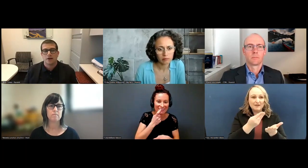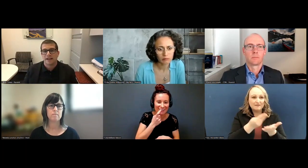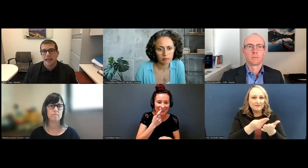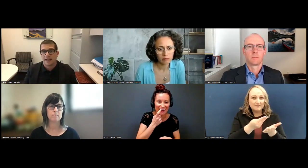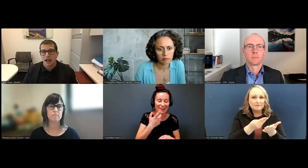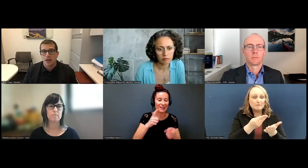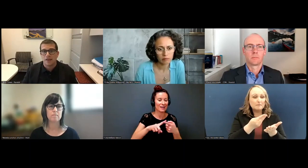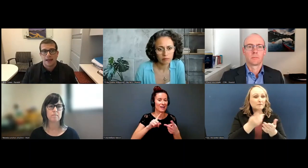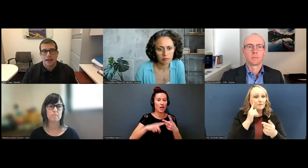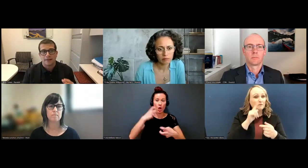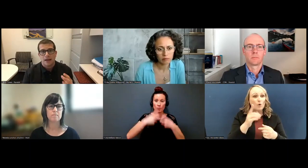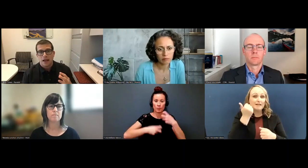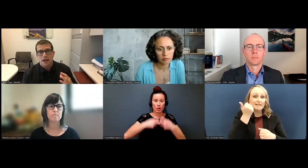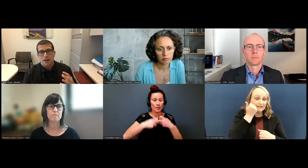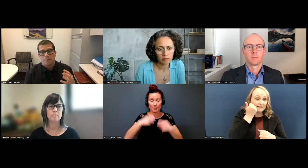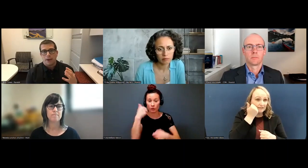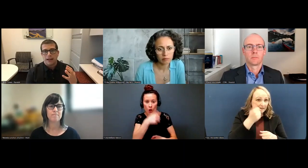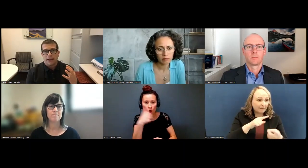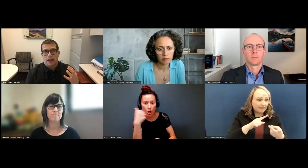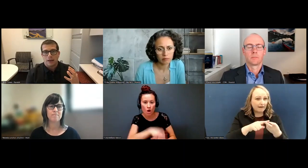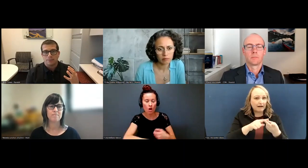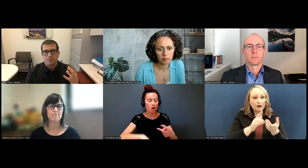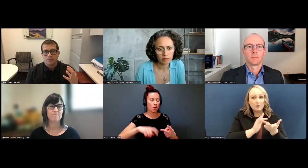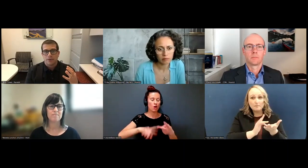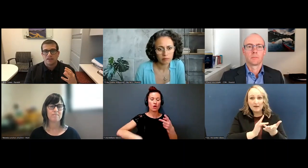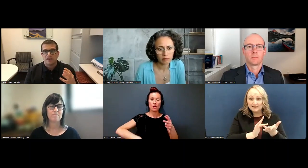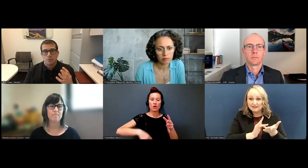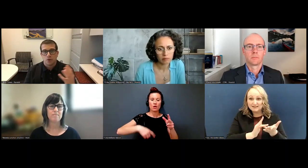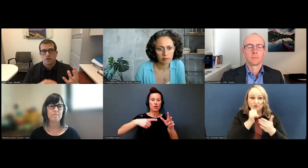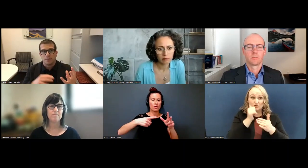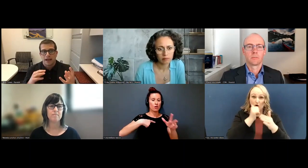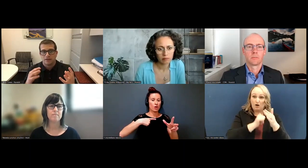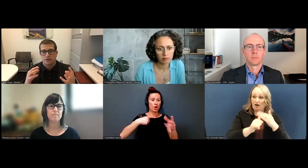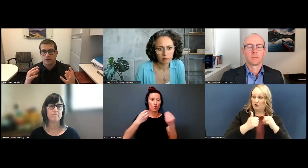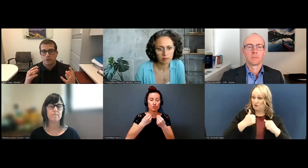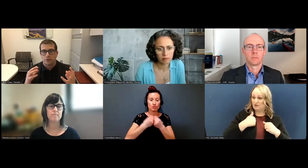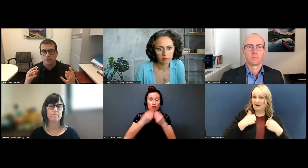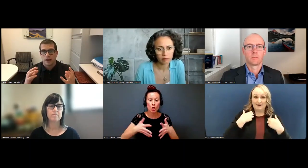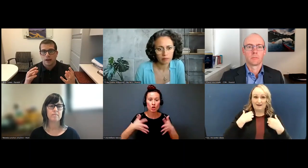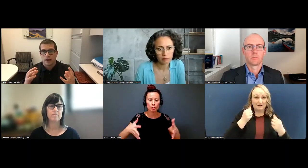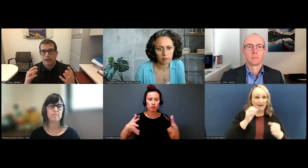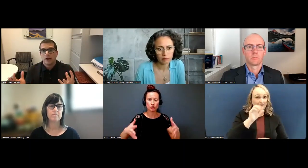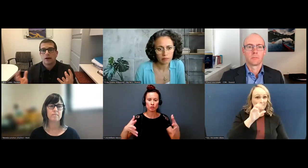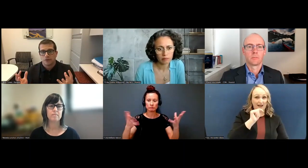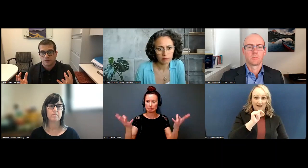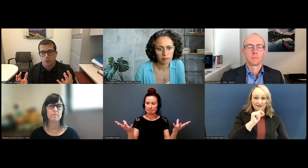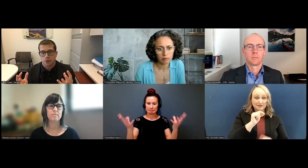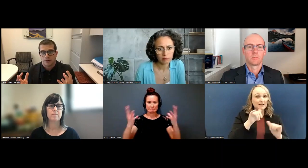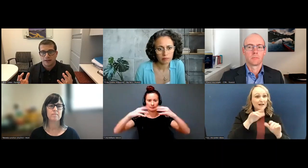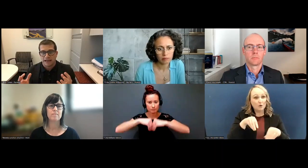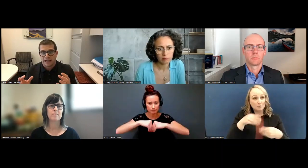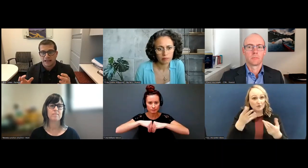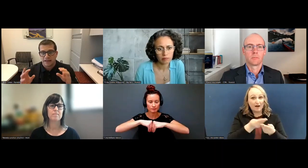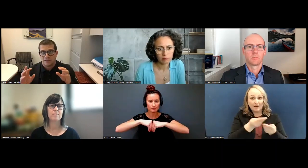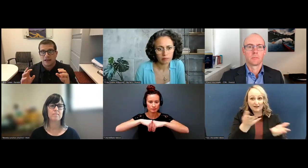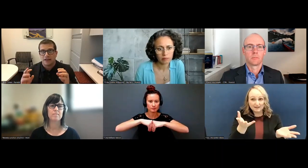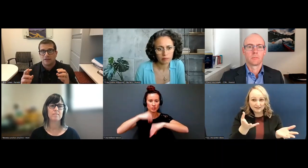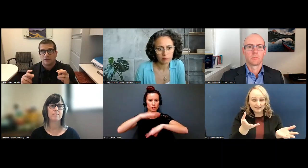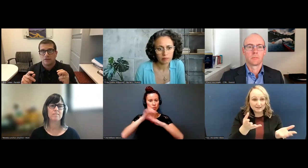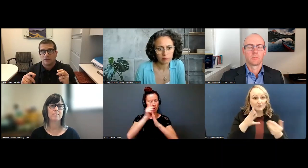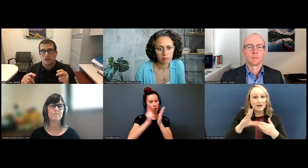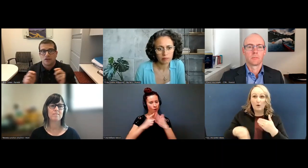things that aren't in the Canada Health Act. But to move from that to caregiver support, like